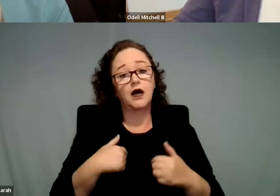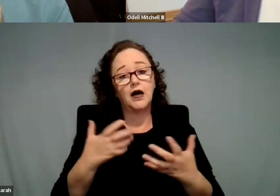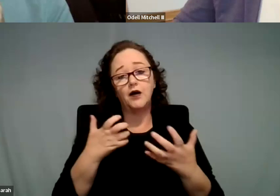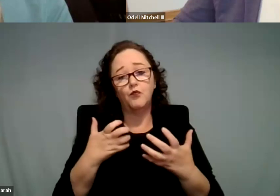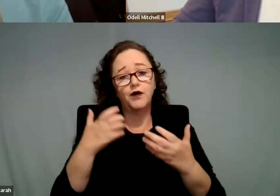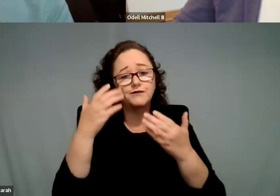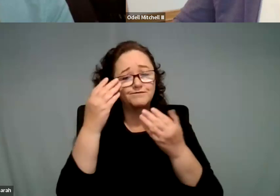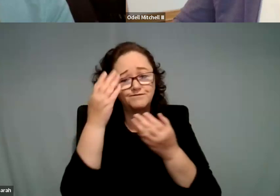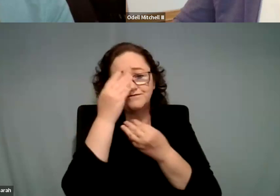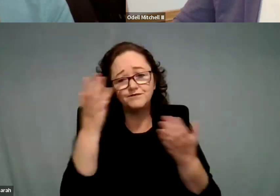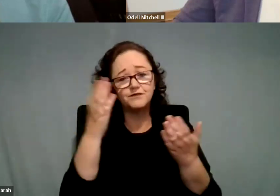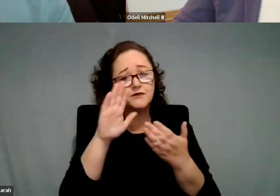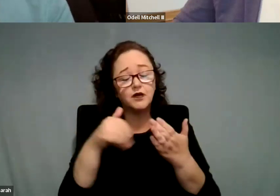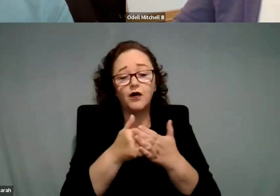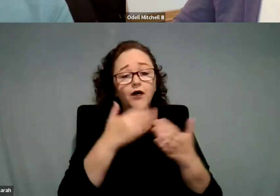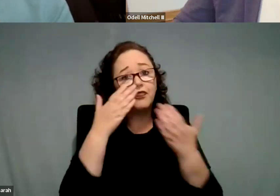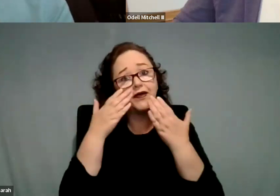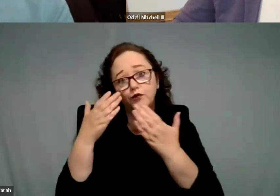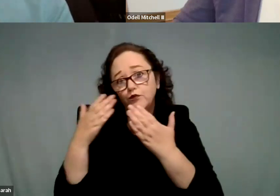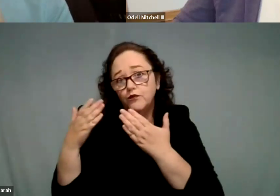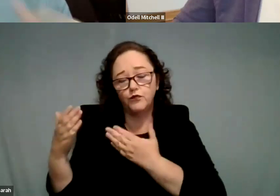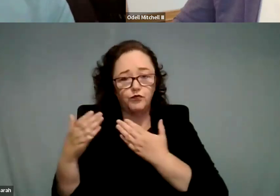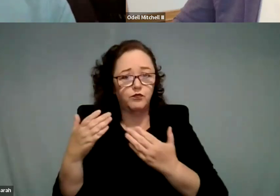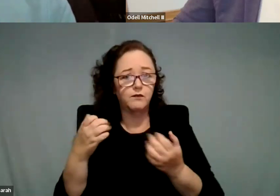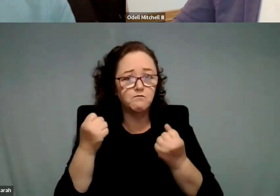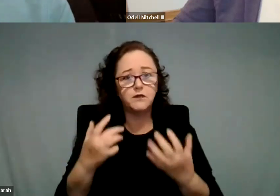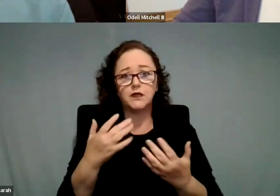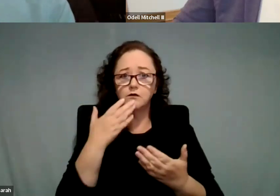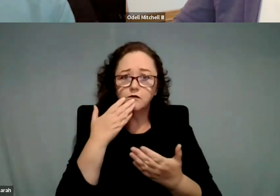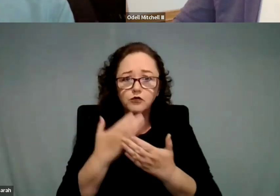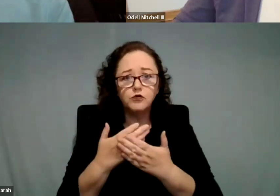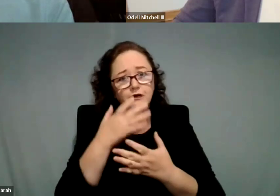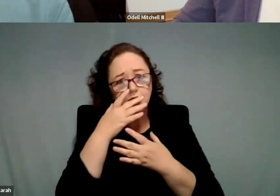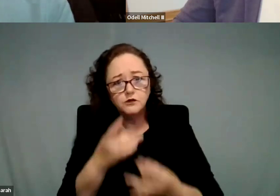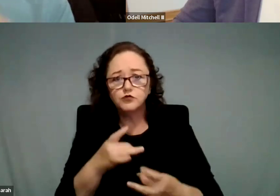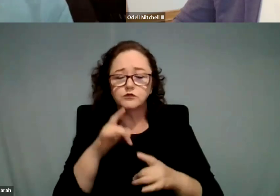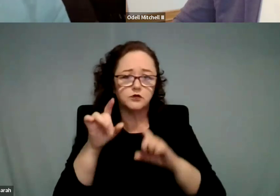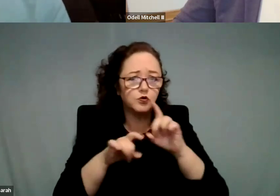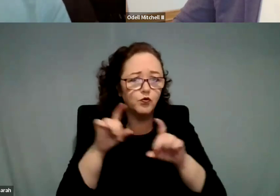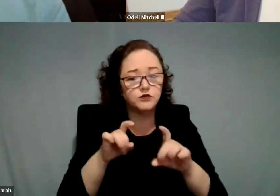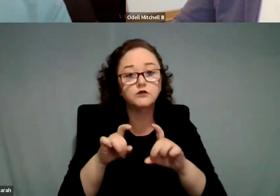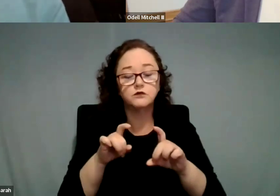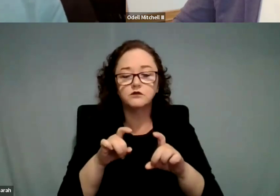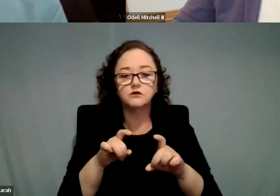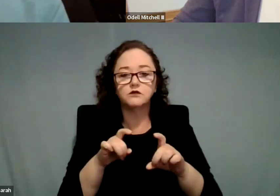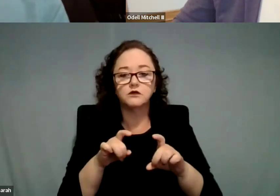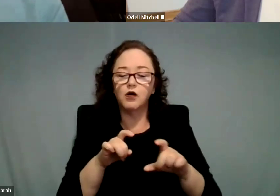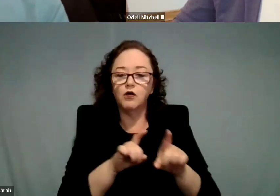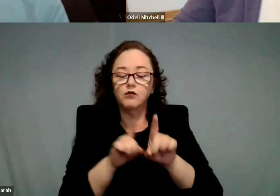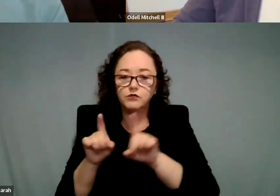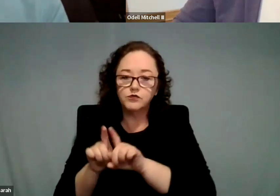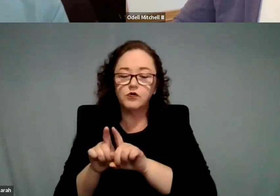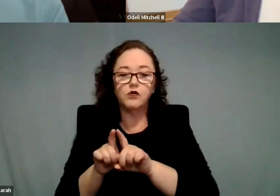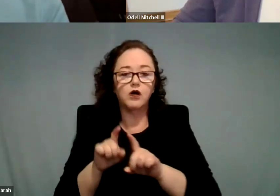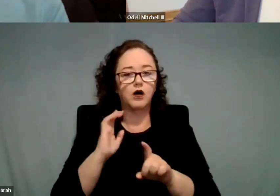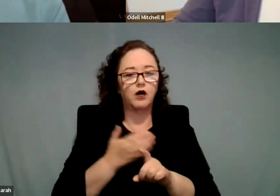today, for your questions. These have been really interesting, and what an interesting also way to get a sense of what our audience,